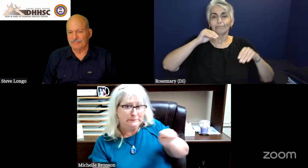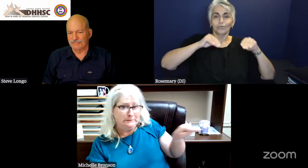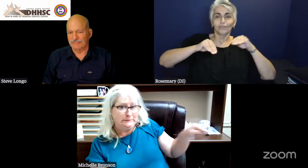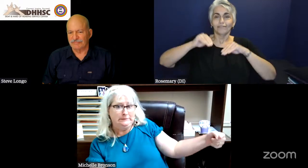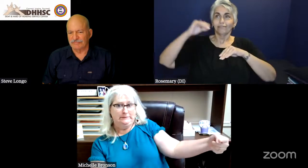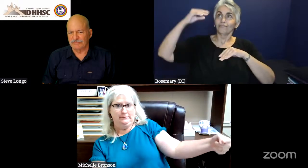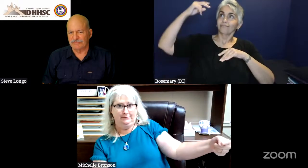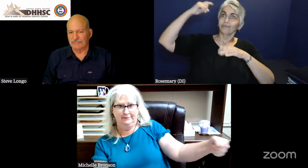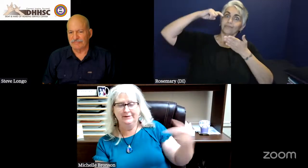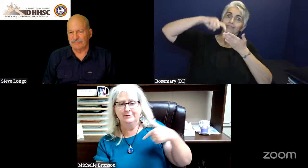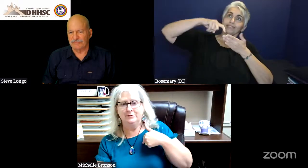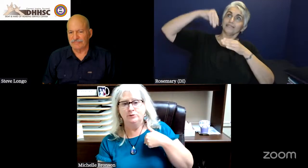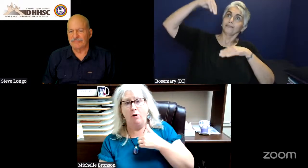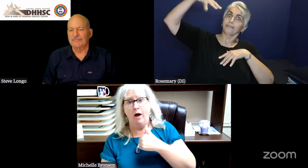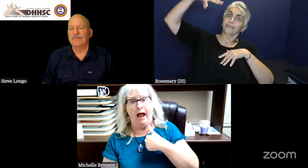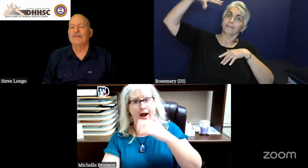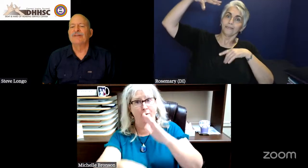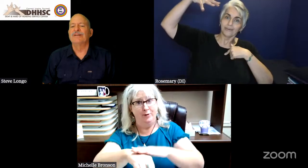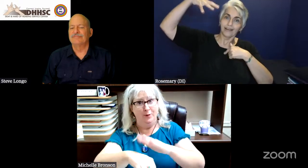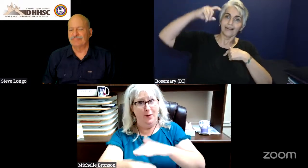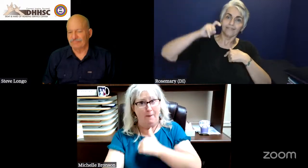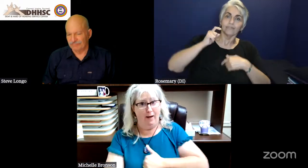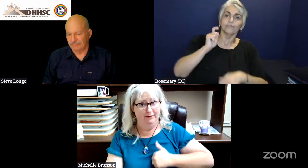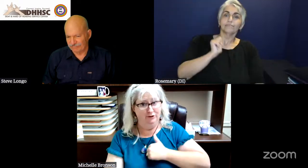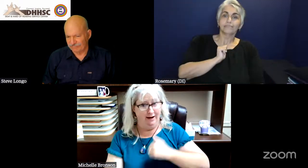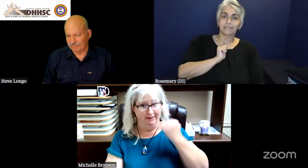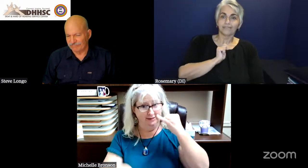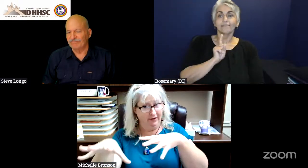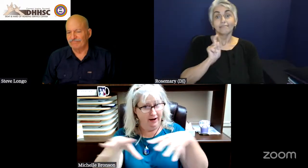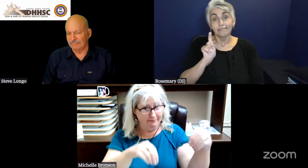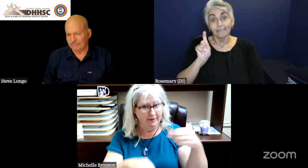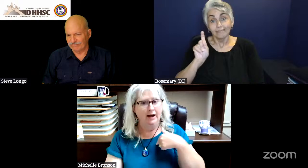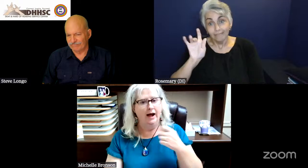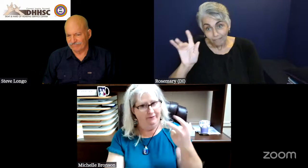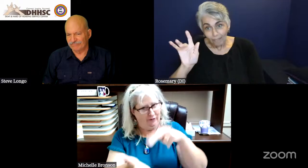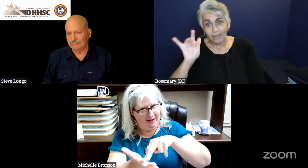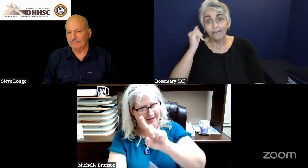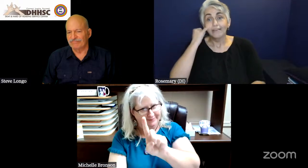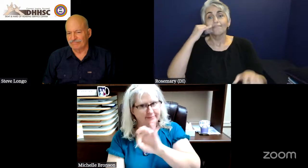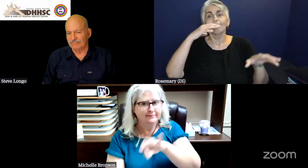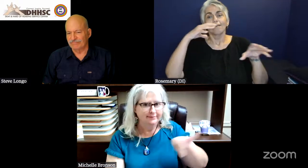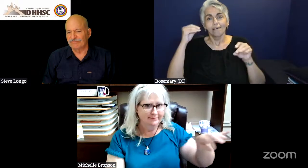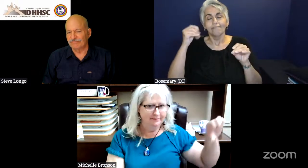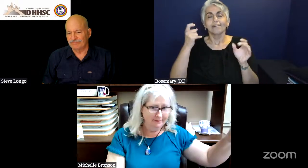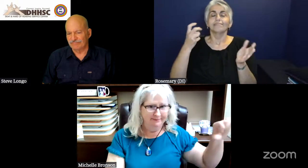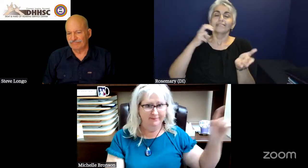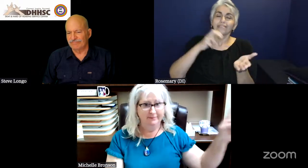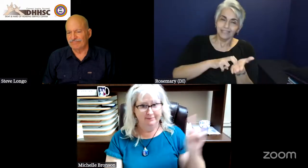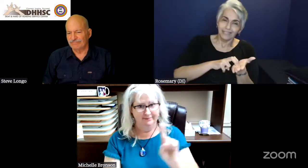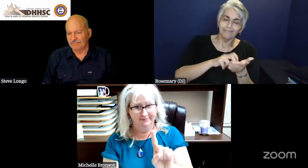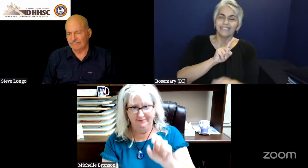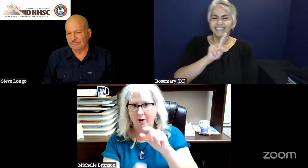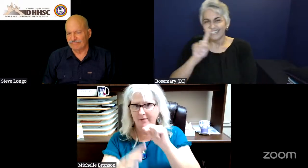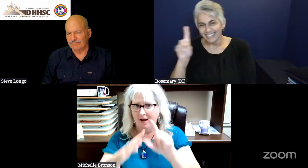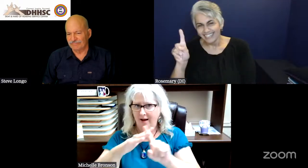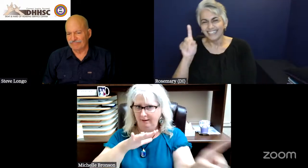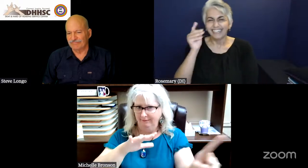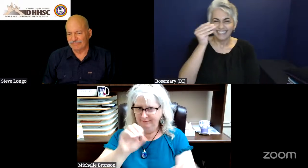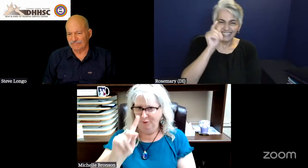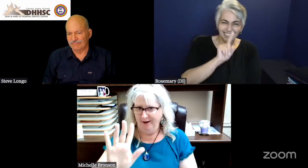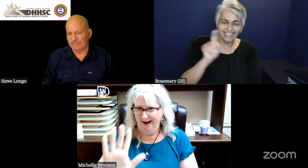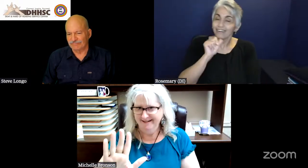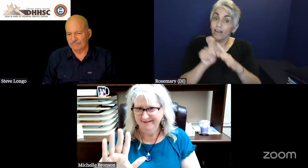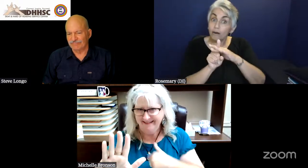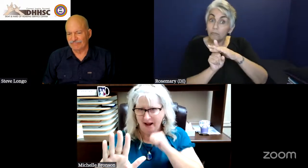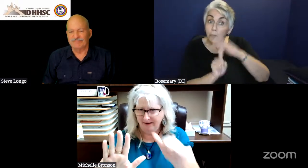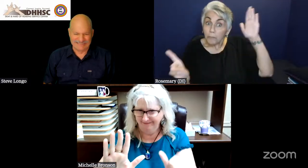the sensor. It can't pick up on me. So I have to warn you and apologize in advance if it turns off. I'll have to stand